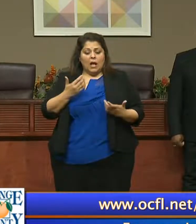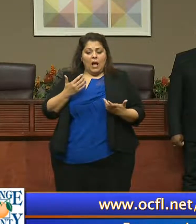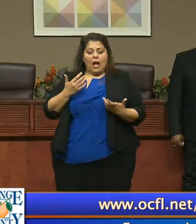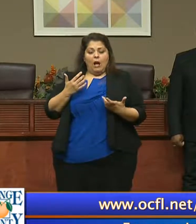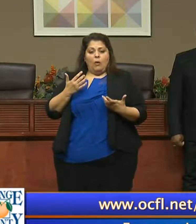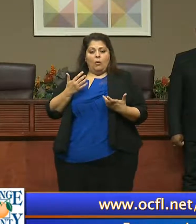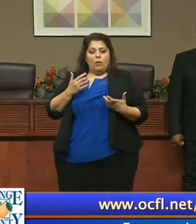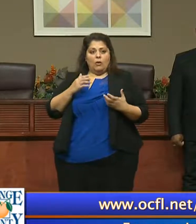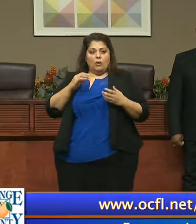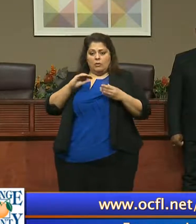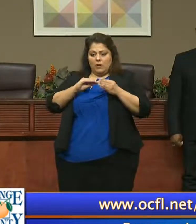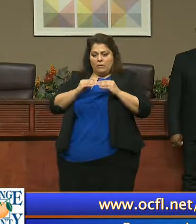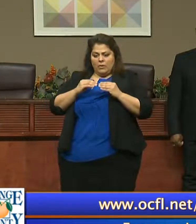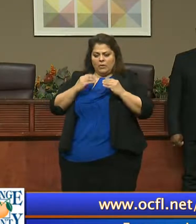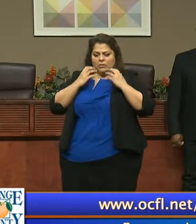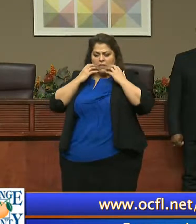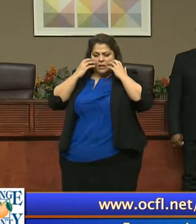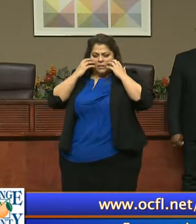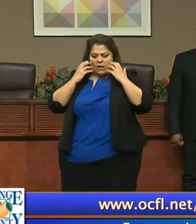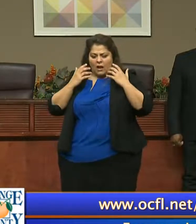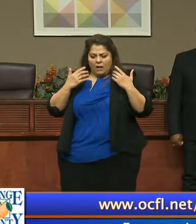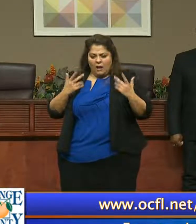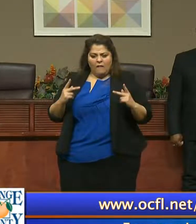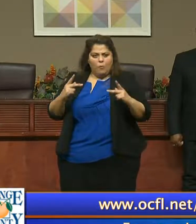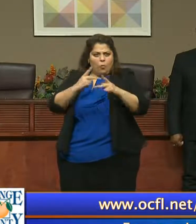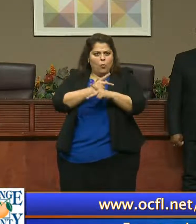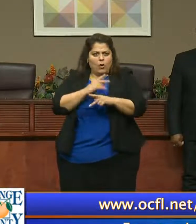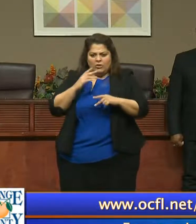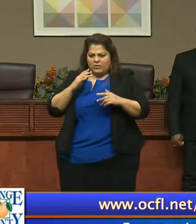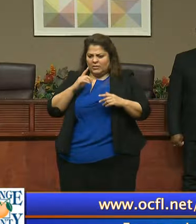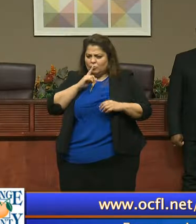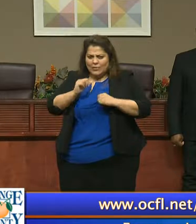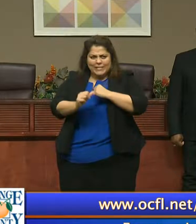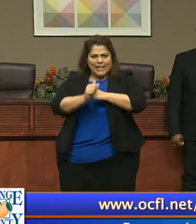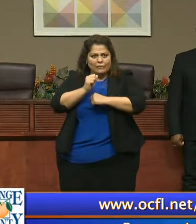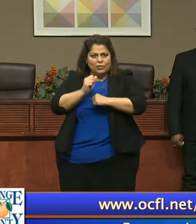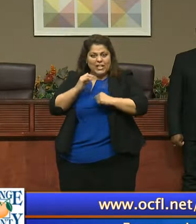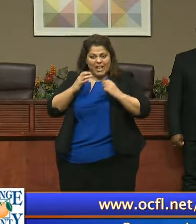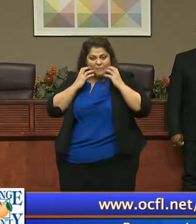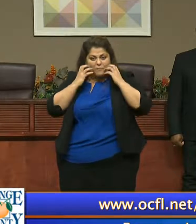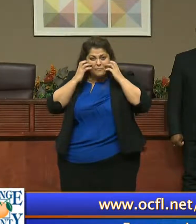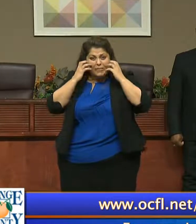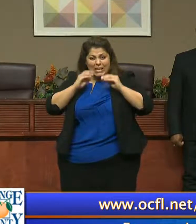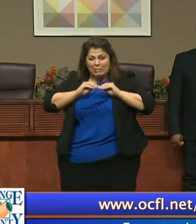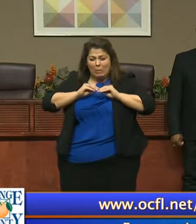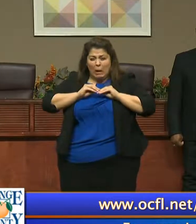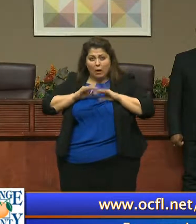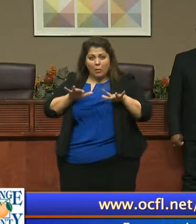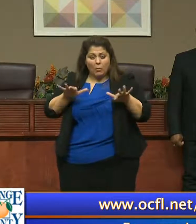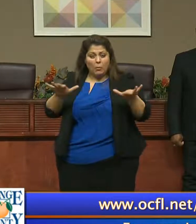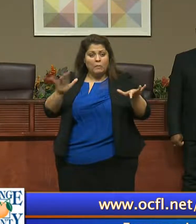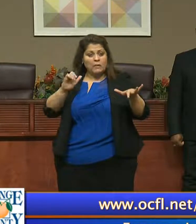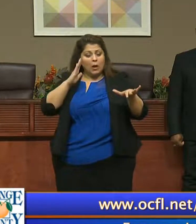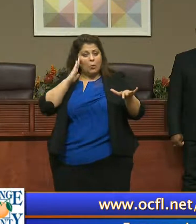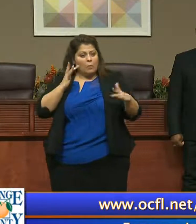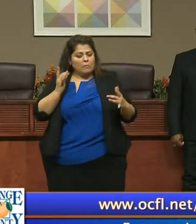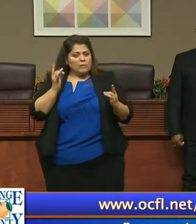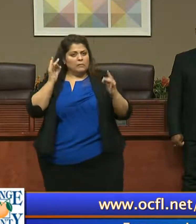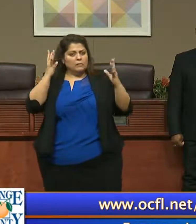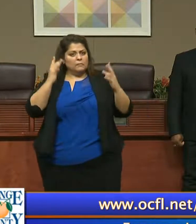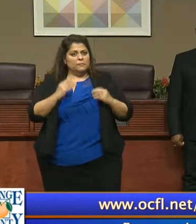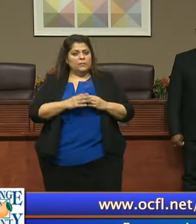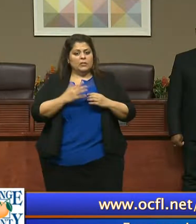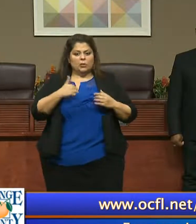measles to a point that is dangerous if we have an outbreak of measles. And we are going to concentrate and